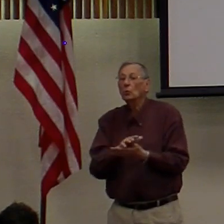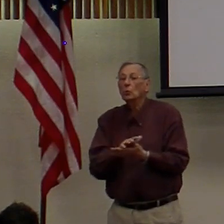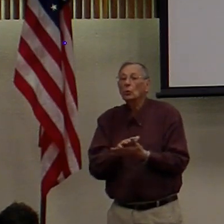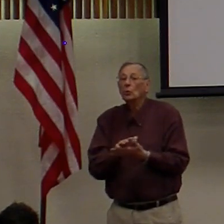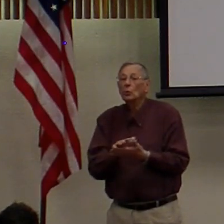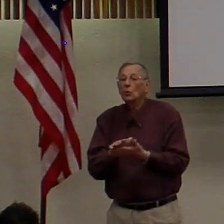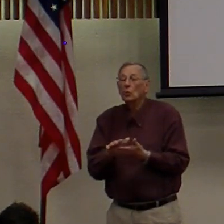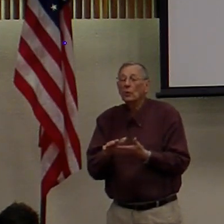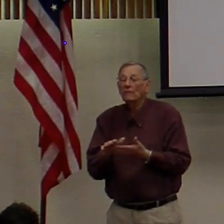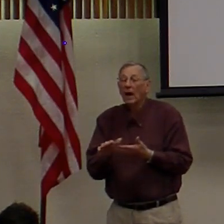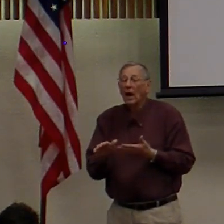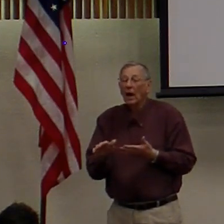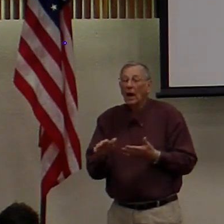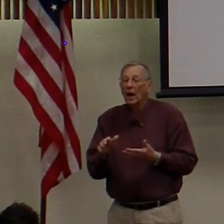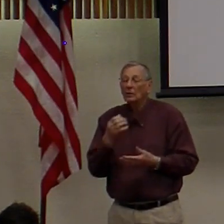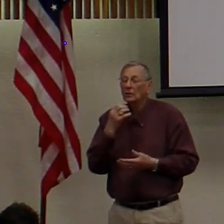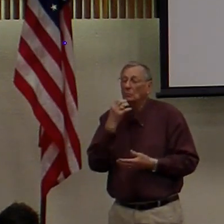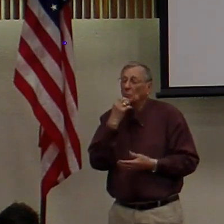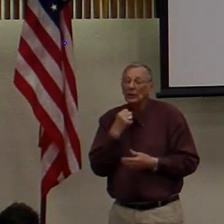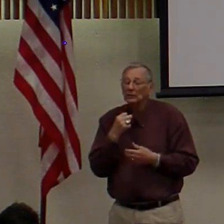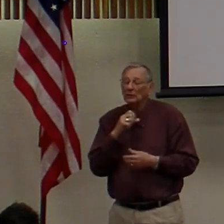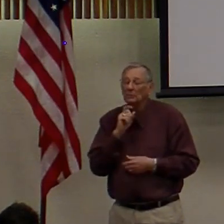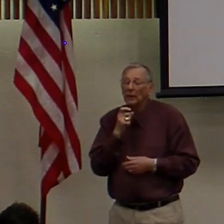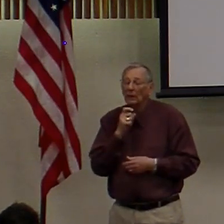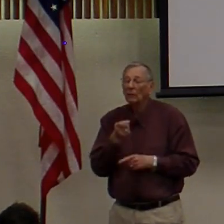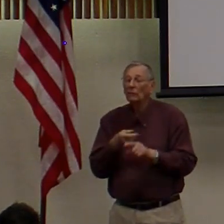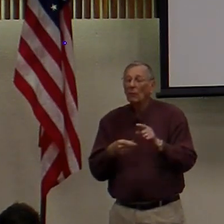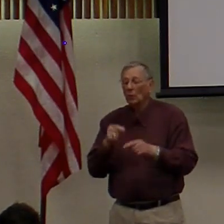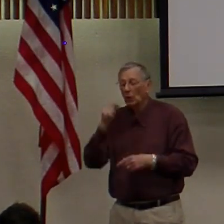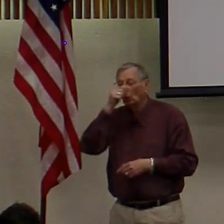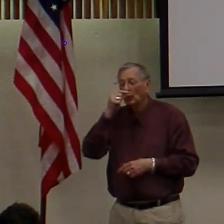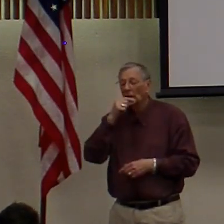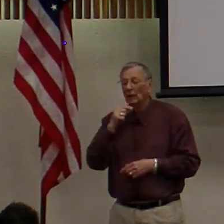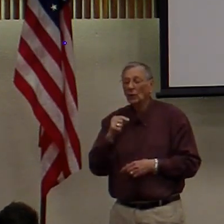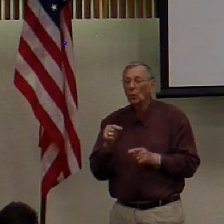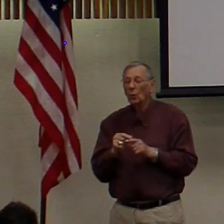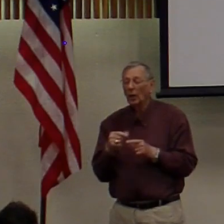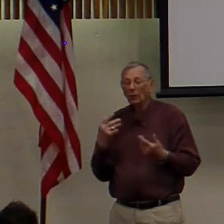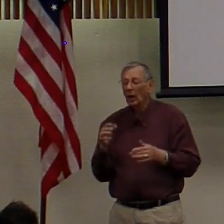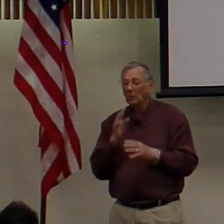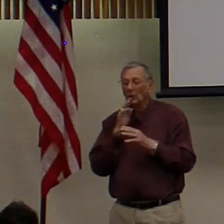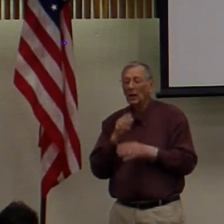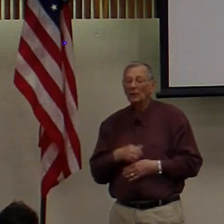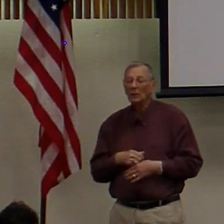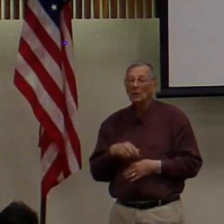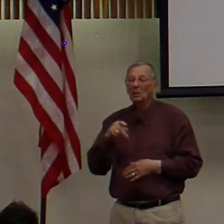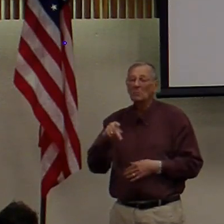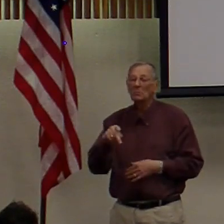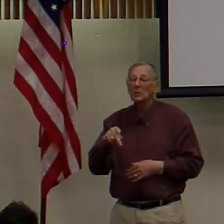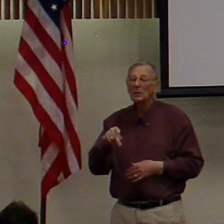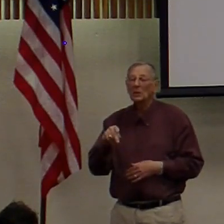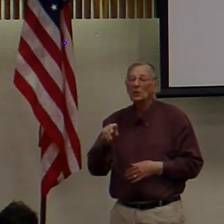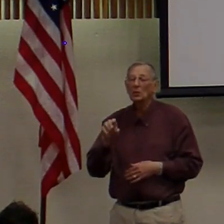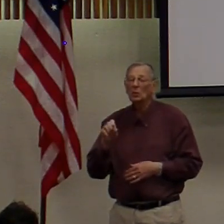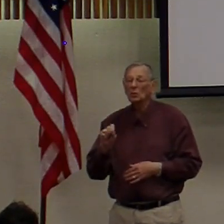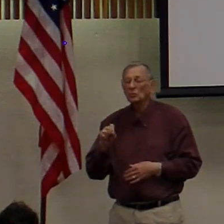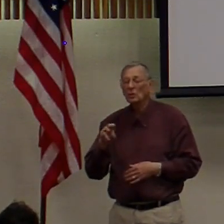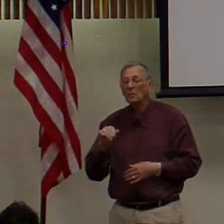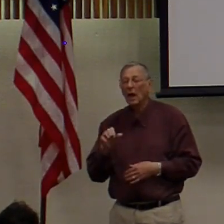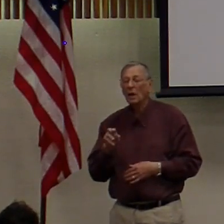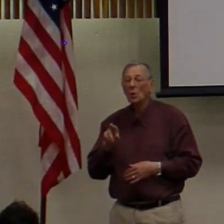precious metals. It comes from the Greek word, I don't know how to pronounce it, but it would be P upsilon